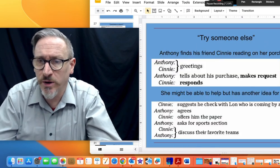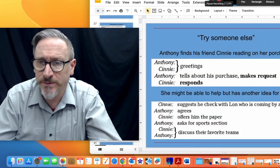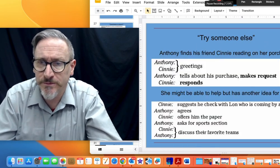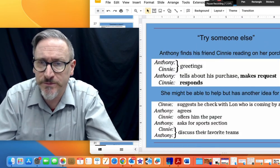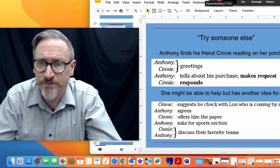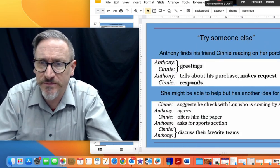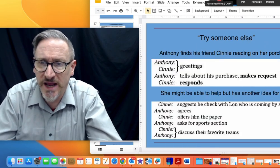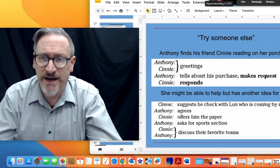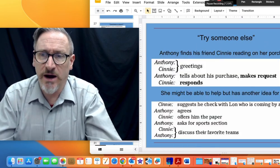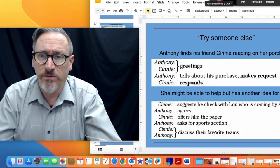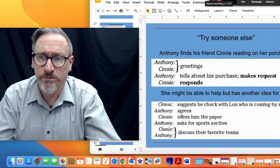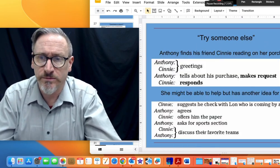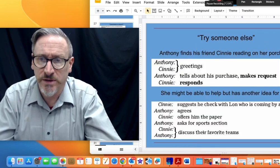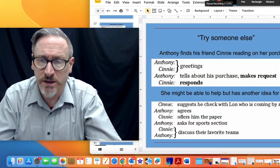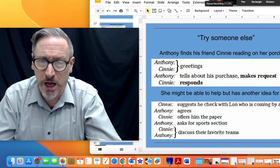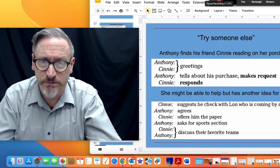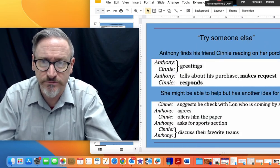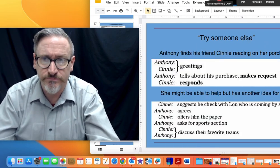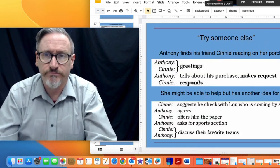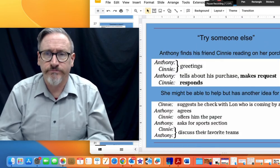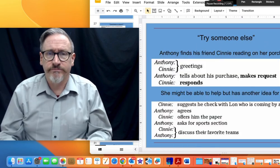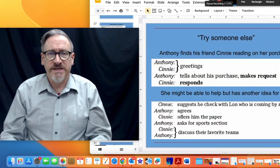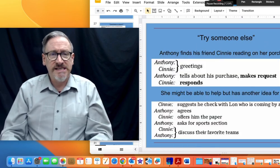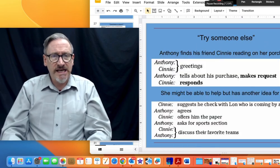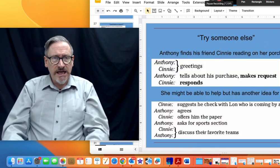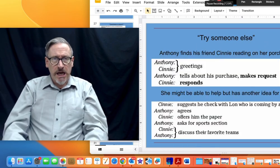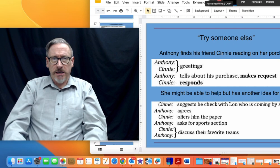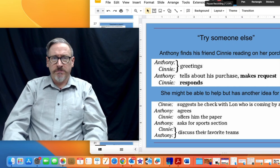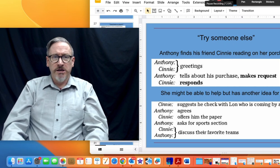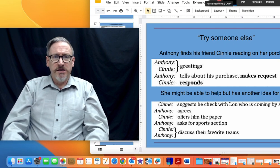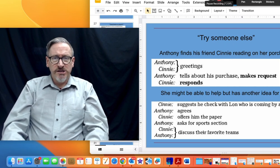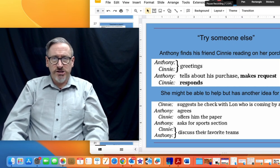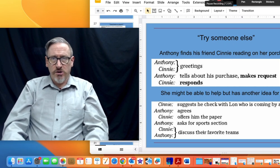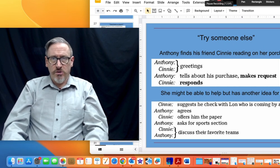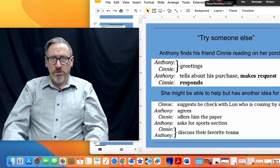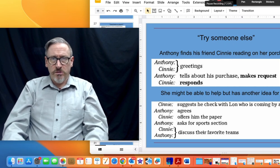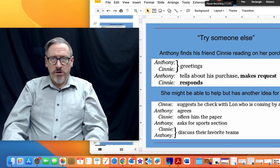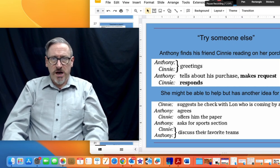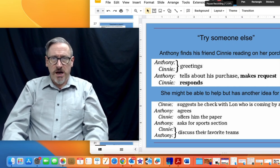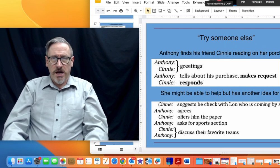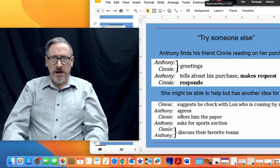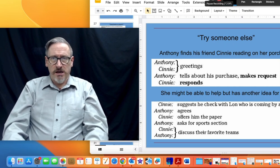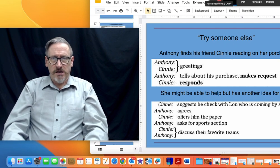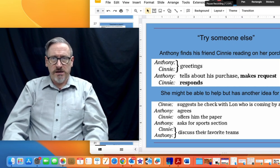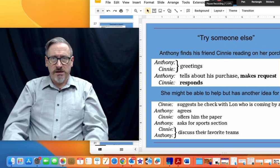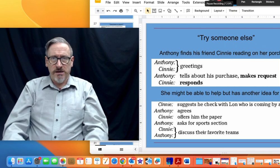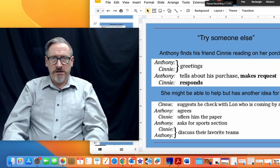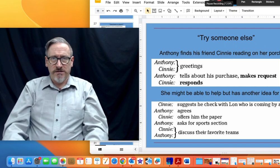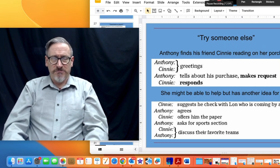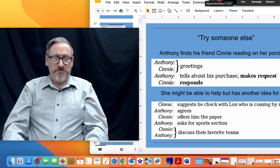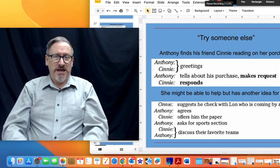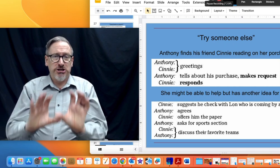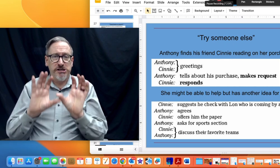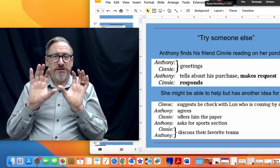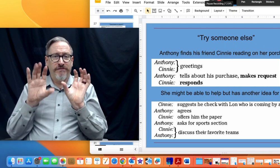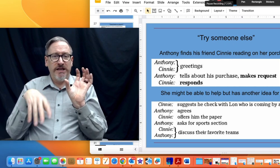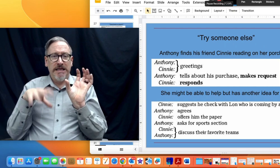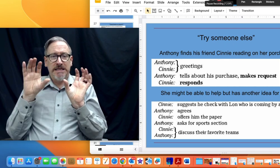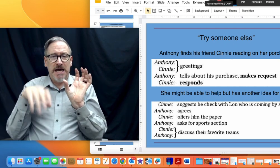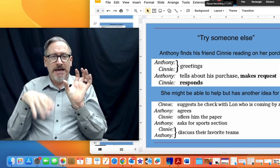lawn mowing. And now, lawn. Cindy and lawn. So they